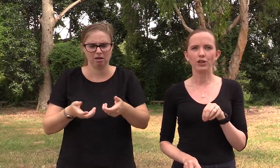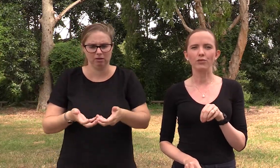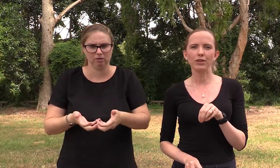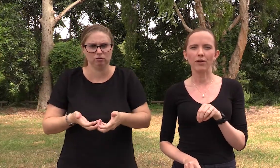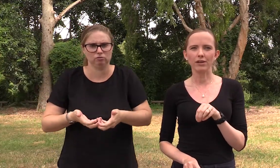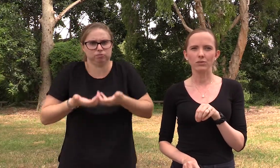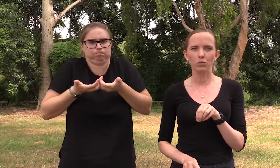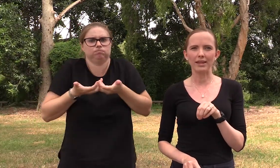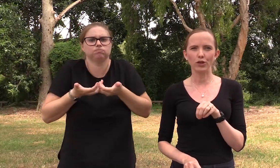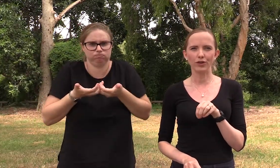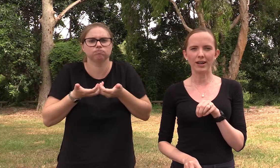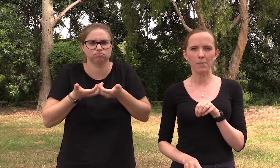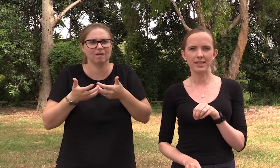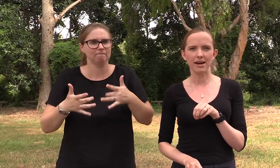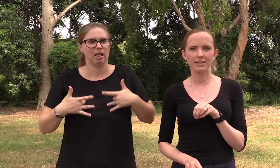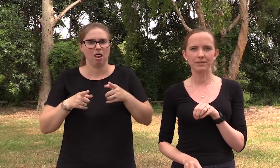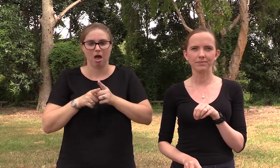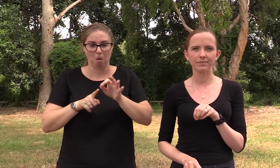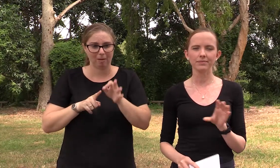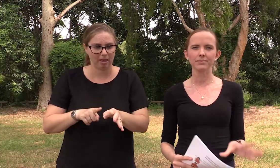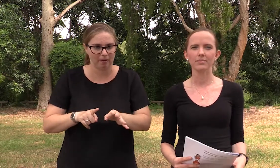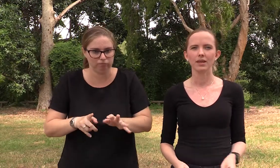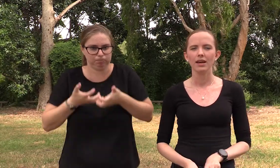around the urethra where the urine comes out.